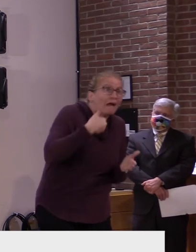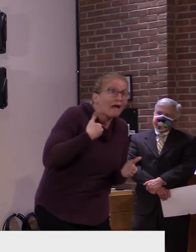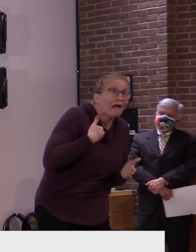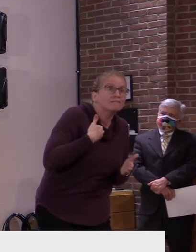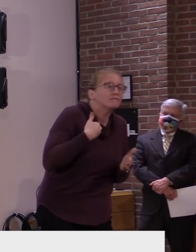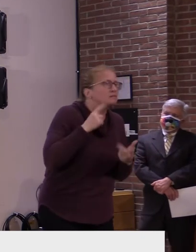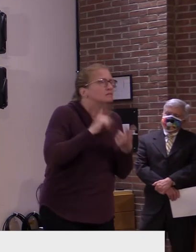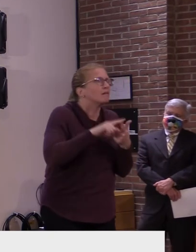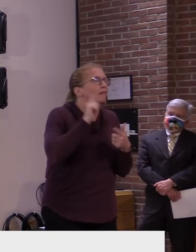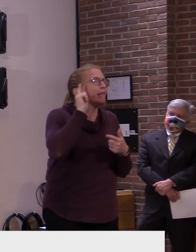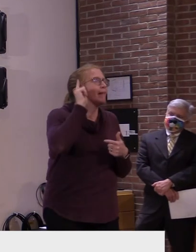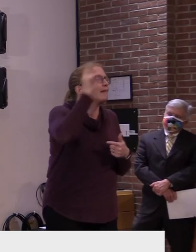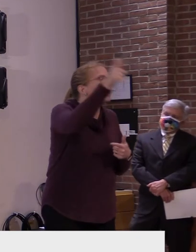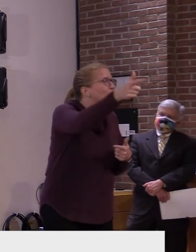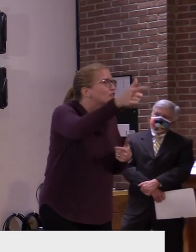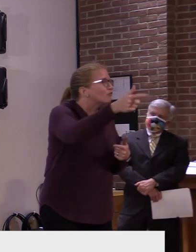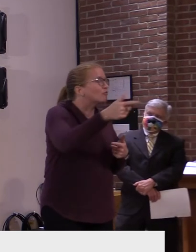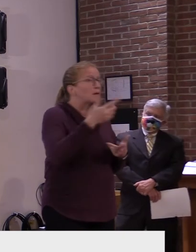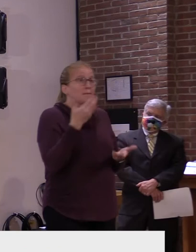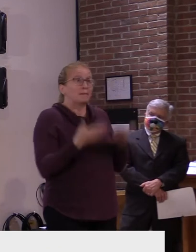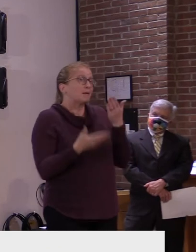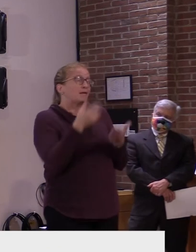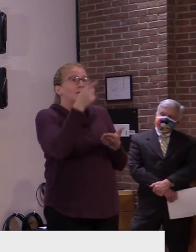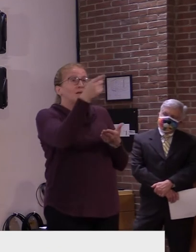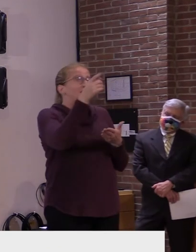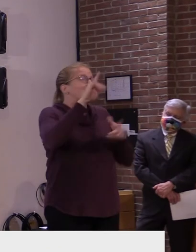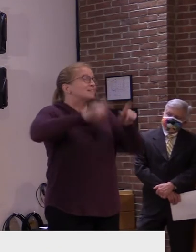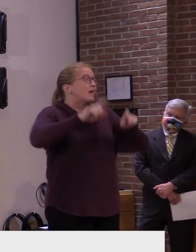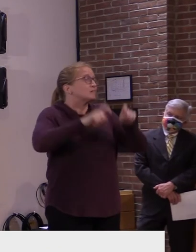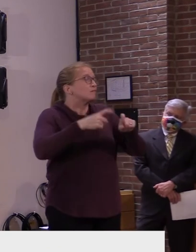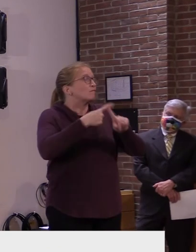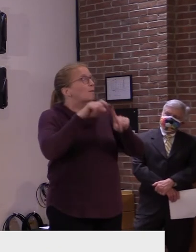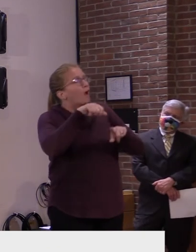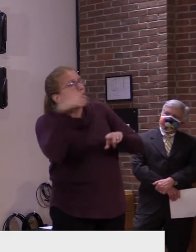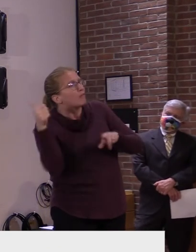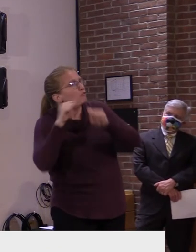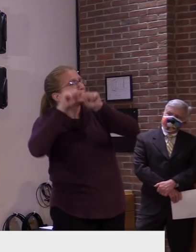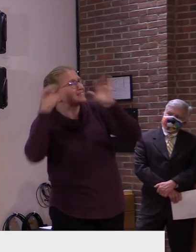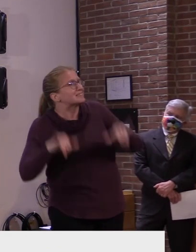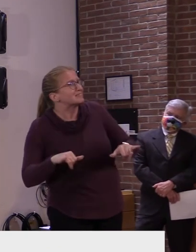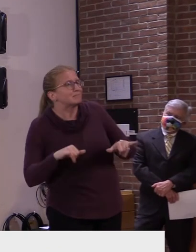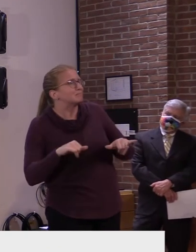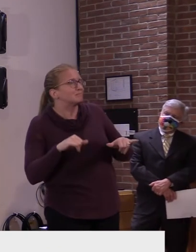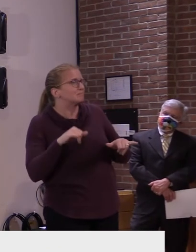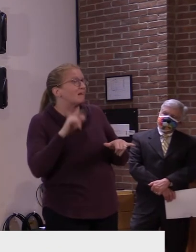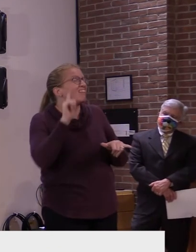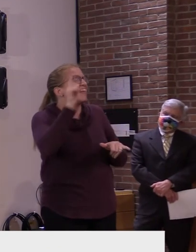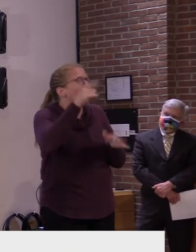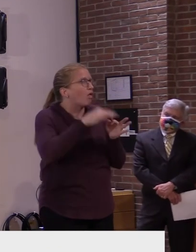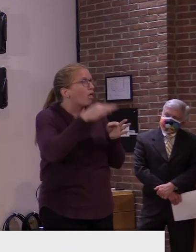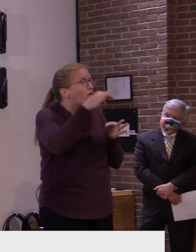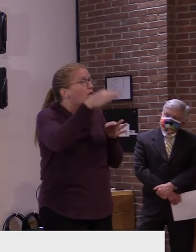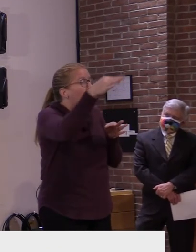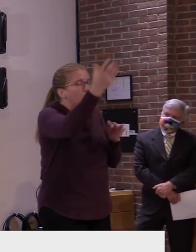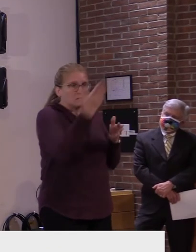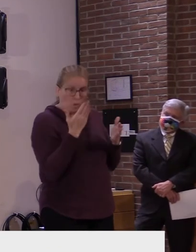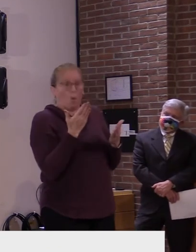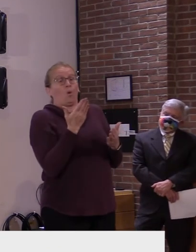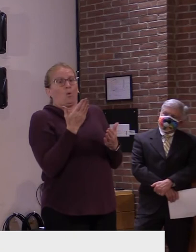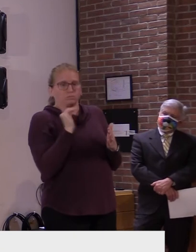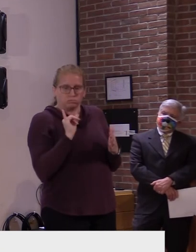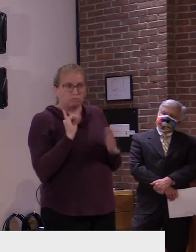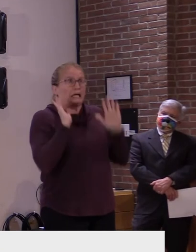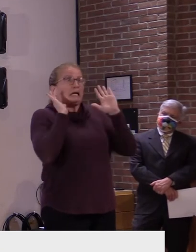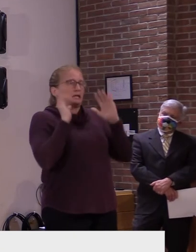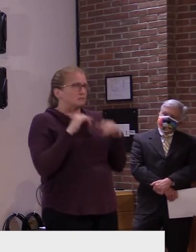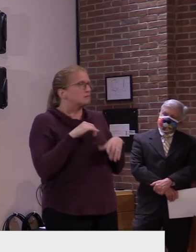different types of tests that didn't come through our system the same way and the faster we learn about that the better because